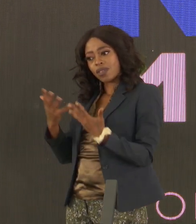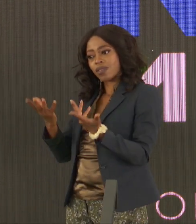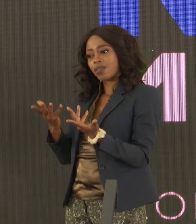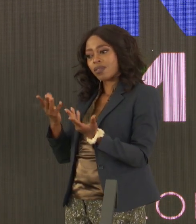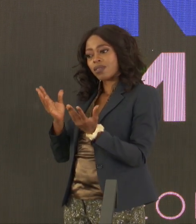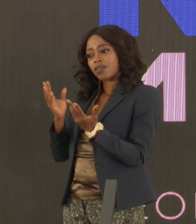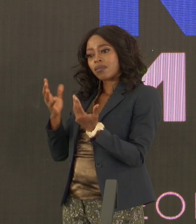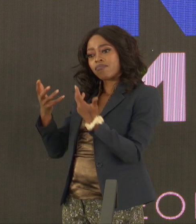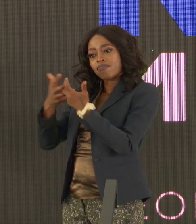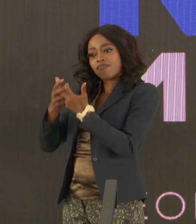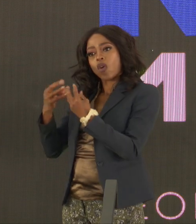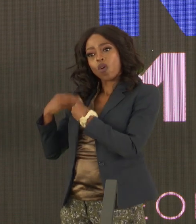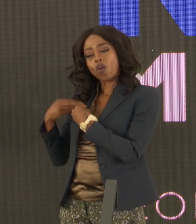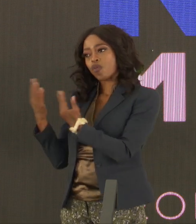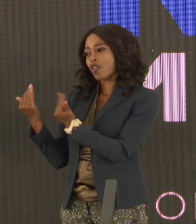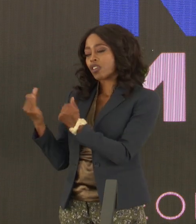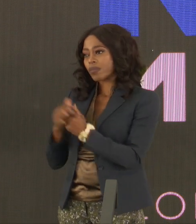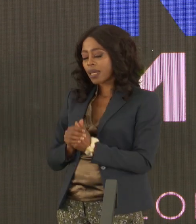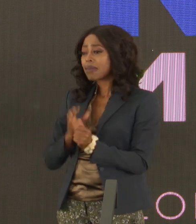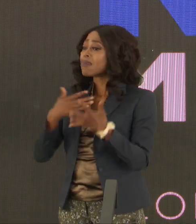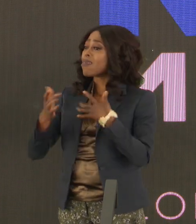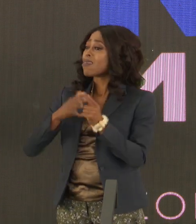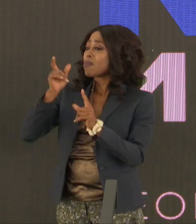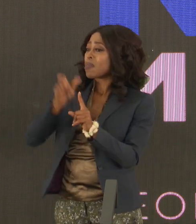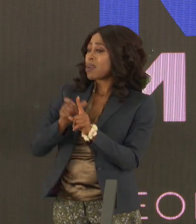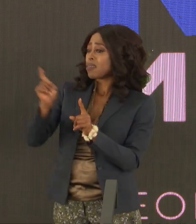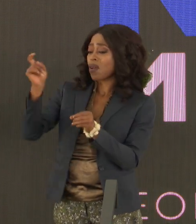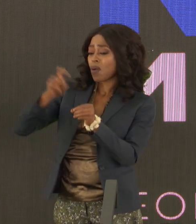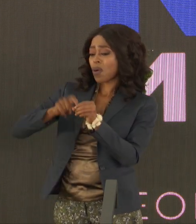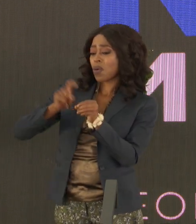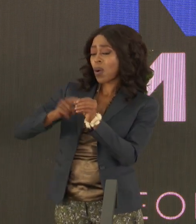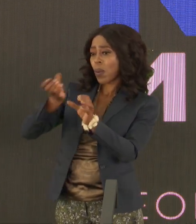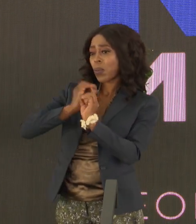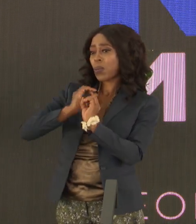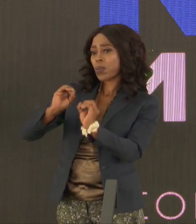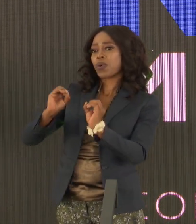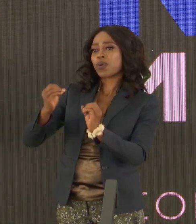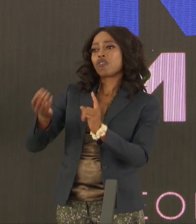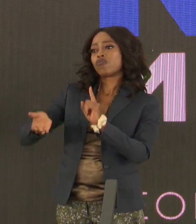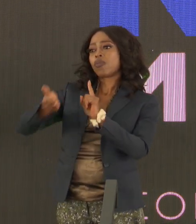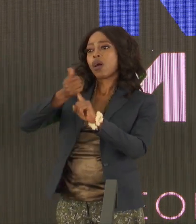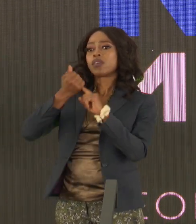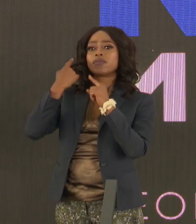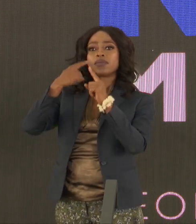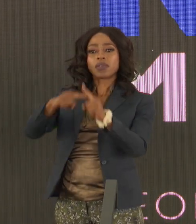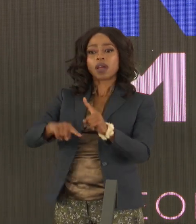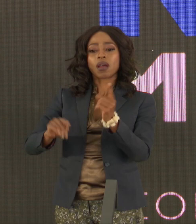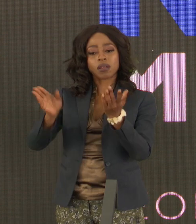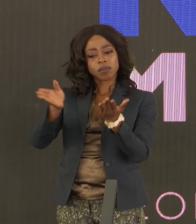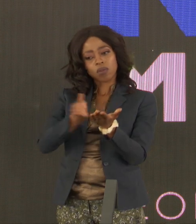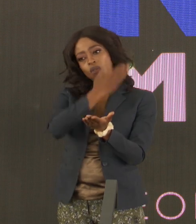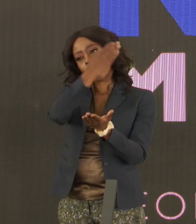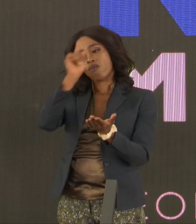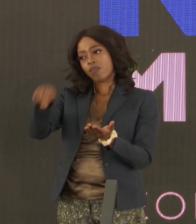own expectations. And anybody who does not qualify to reach the targets we have set must step aside.